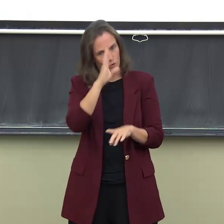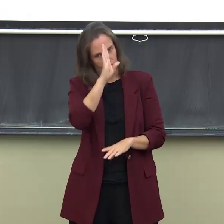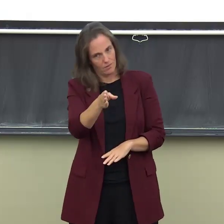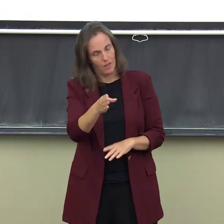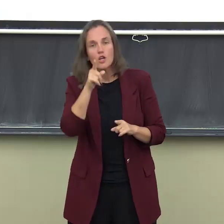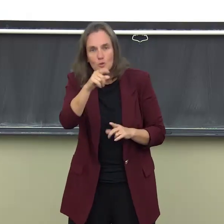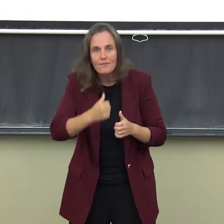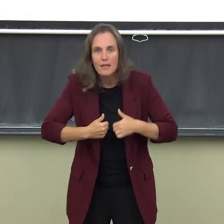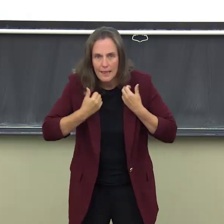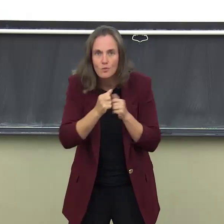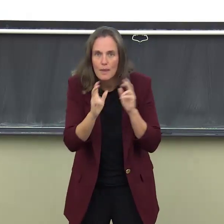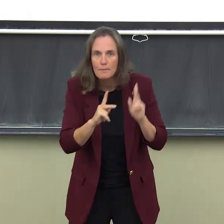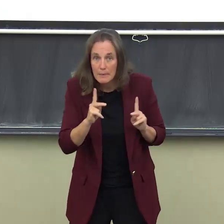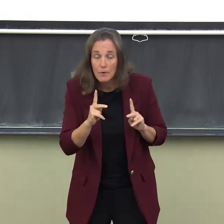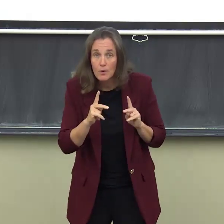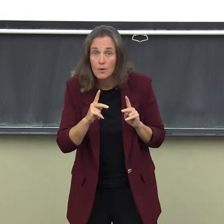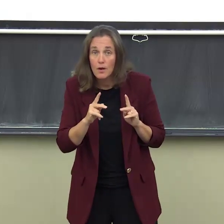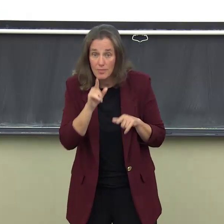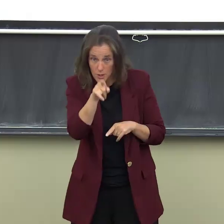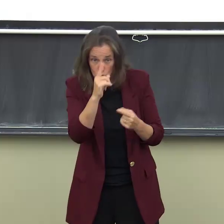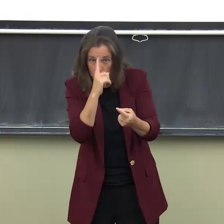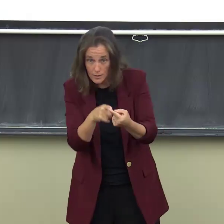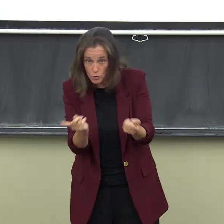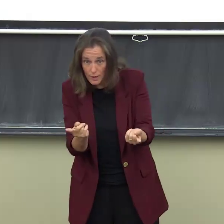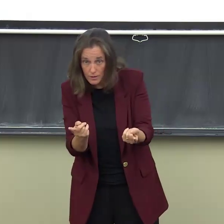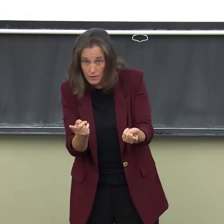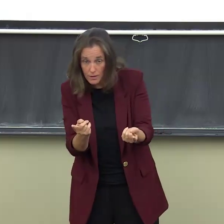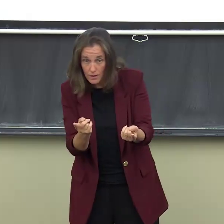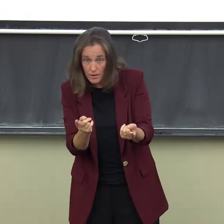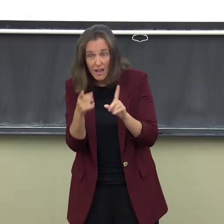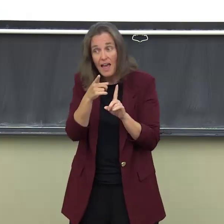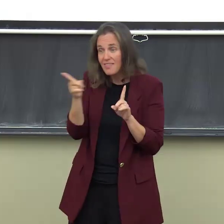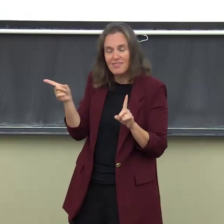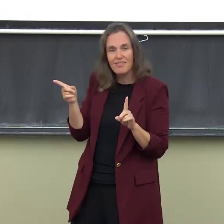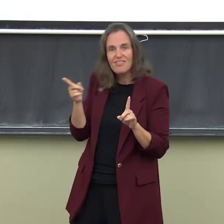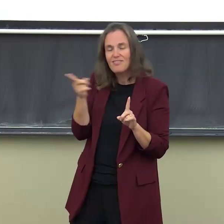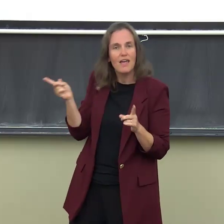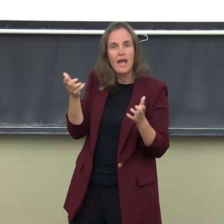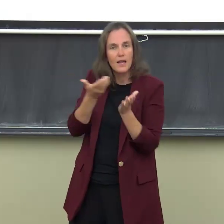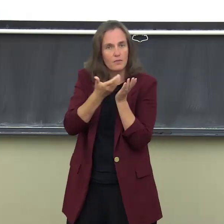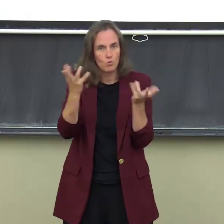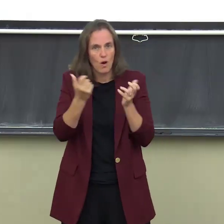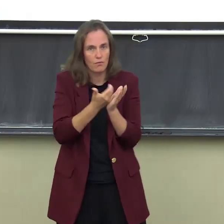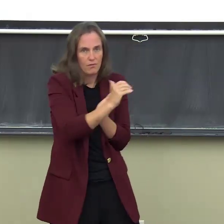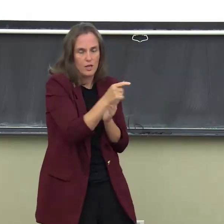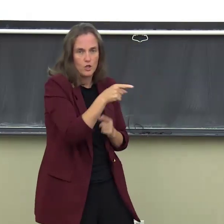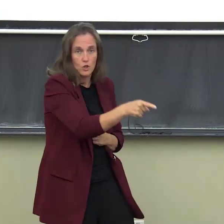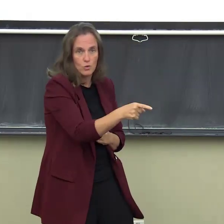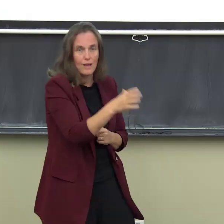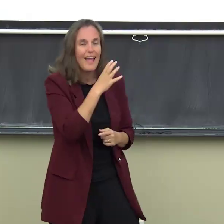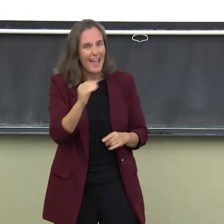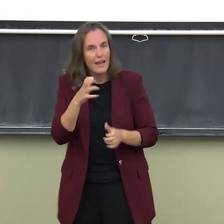with people that not only do you disagree, they don't want you to be here. but also no one's going